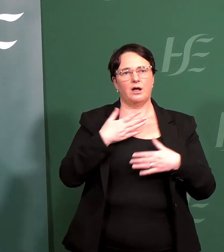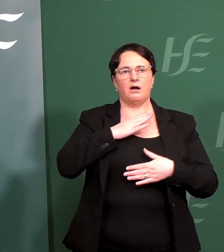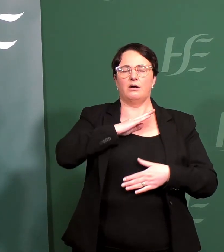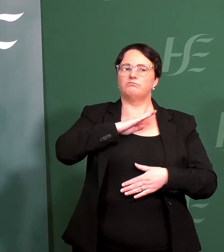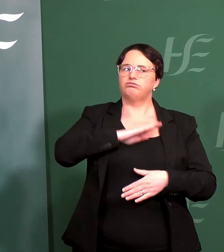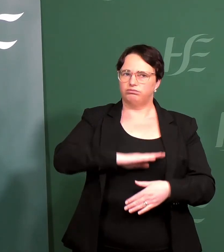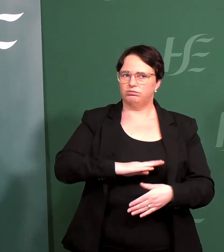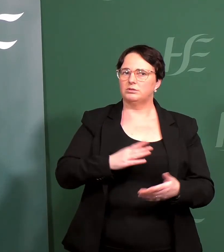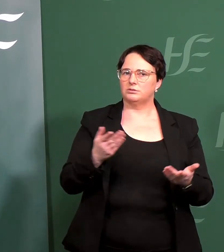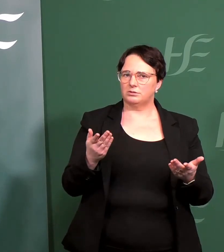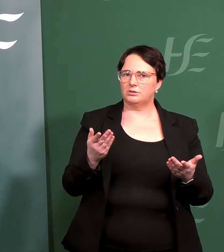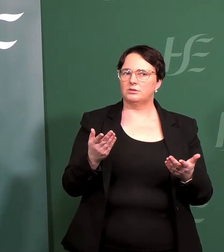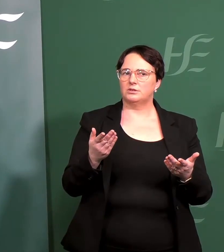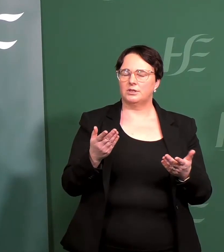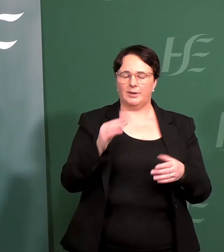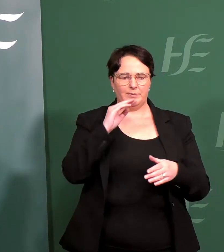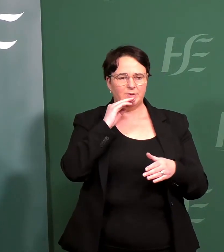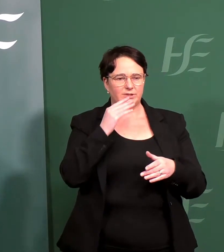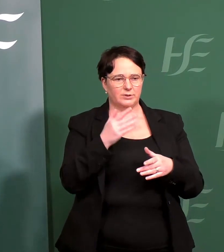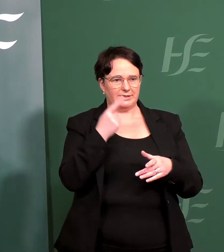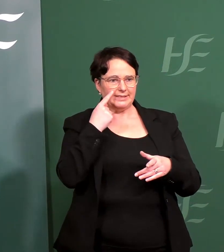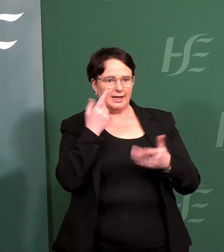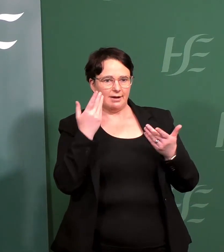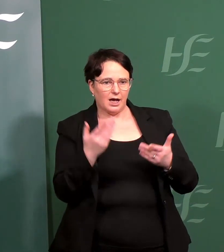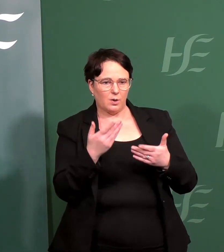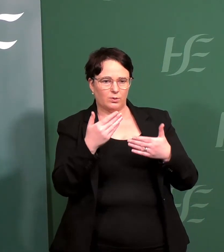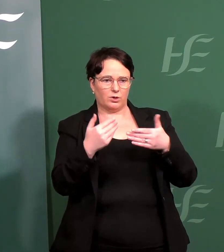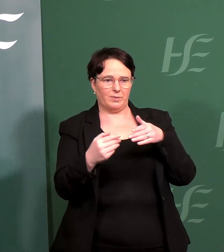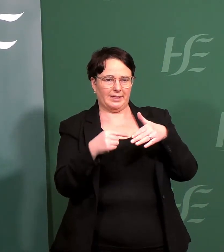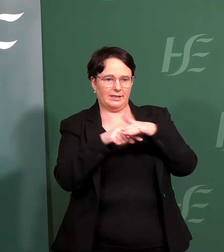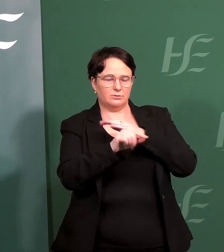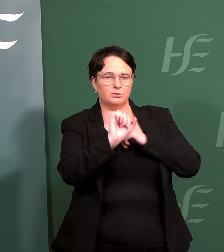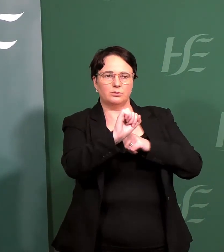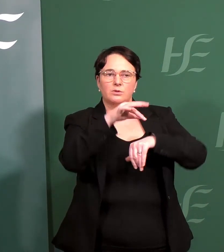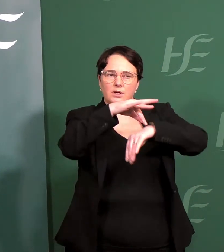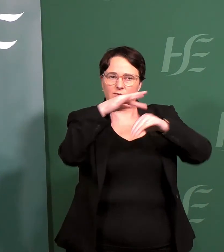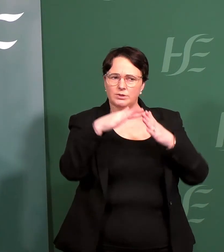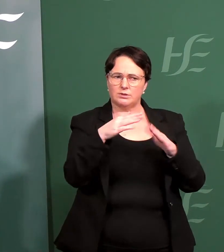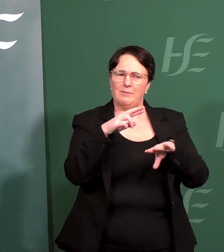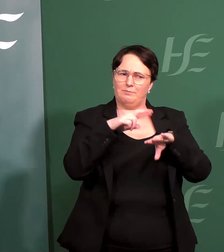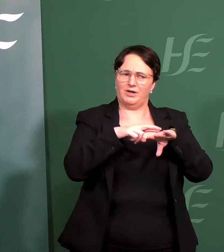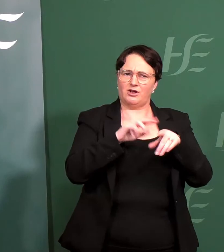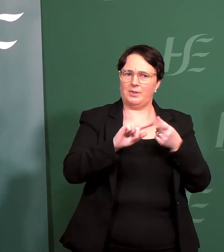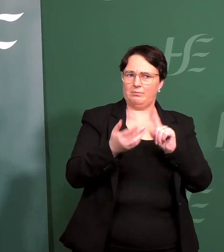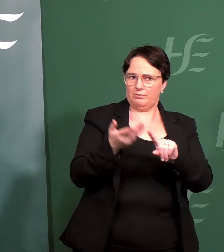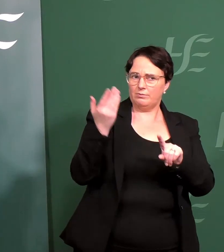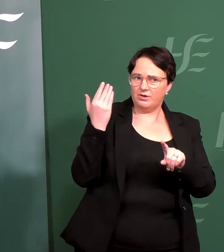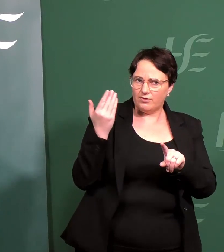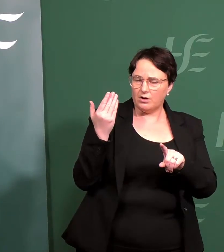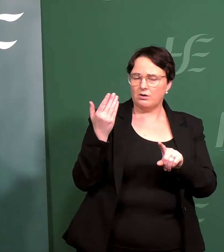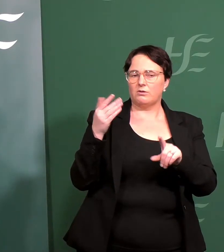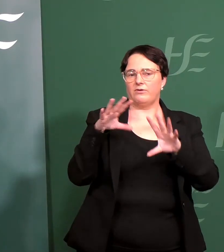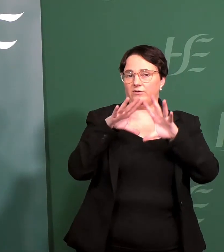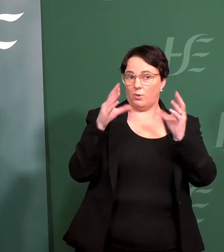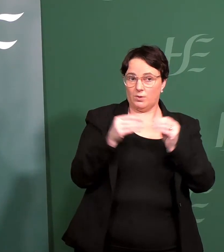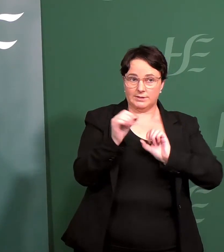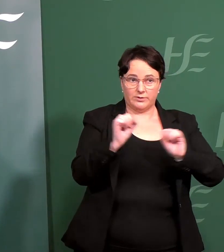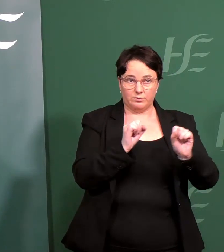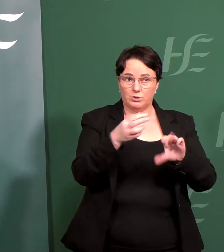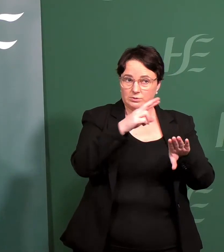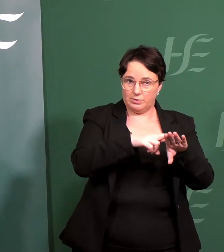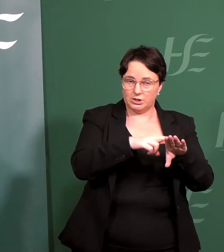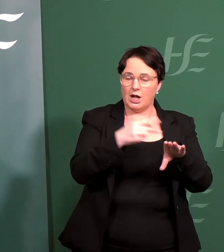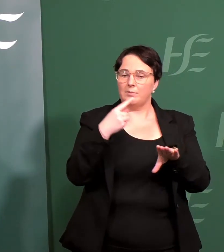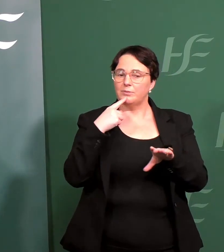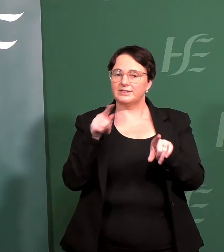just in terms of what they are now experiencing in our hospitals, which is much better, or in all our services, which is much better. But equally,